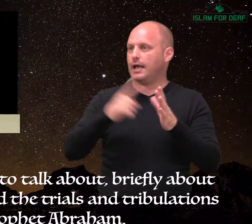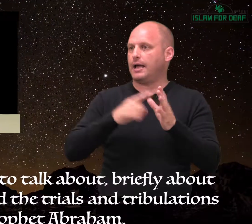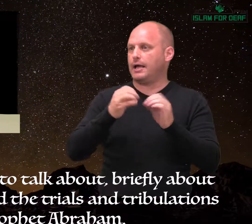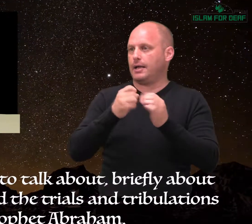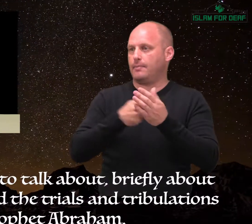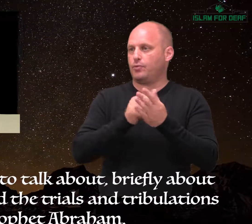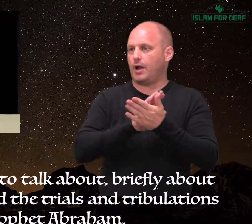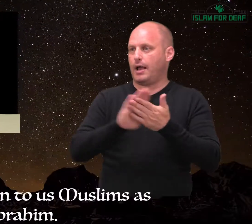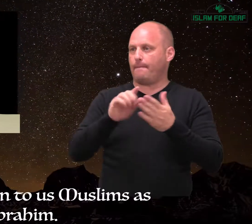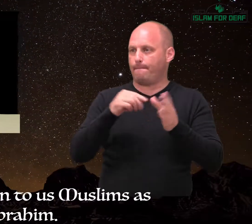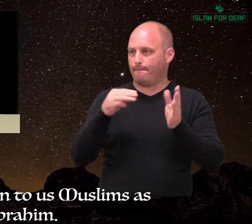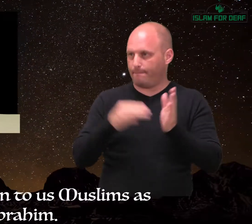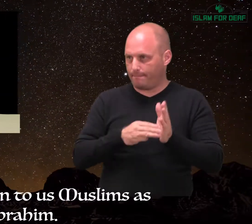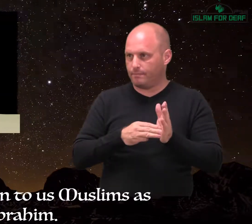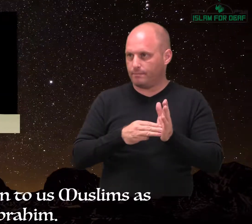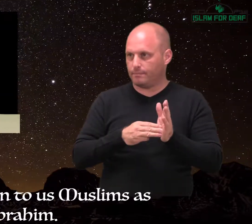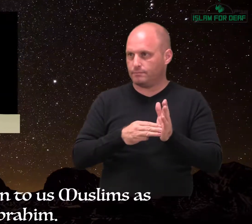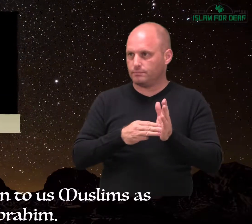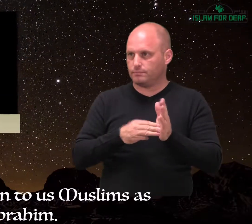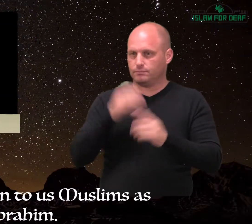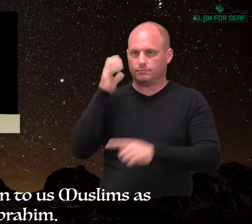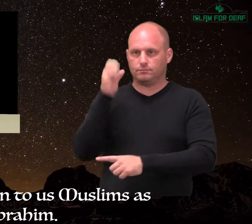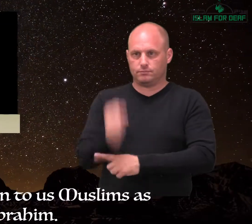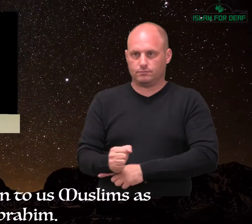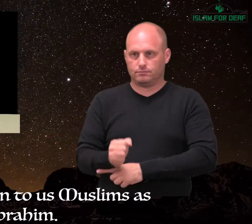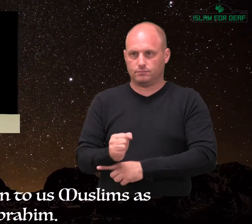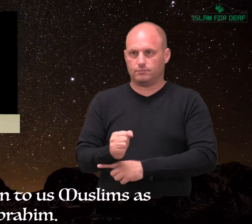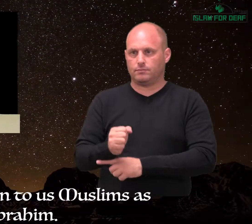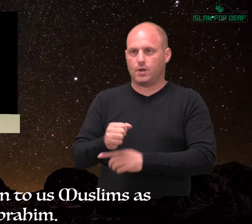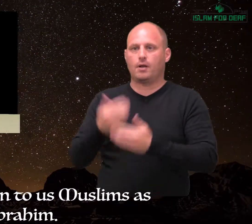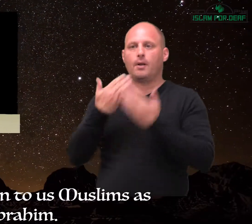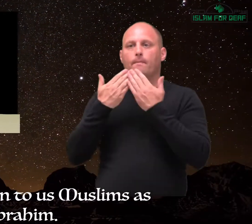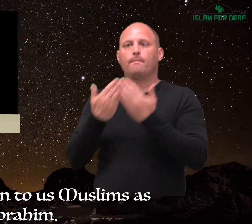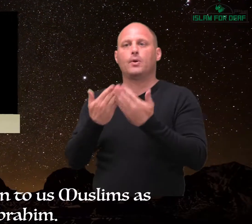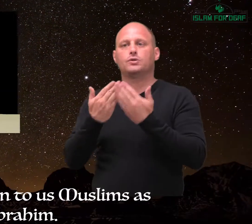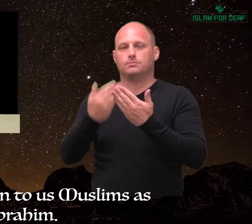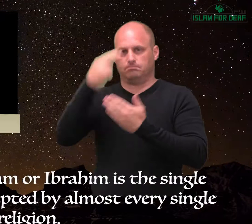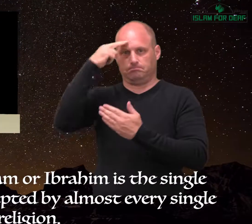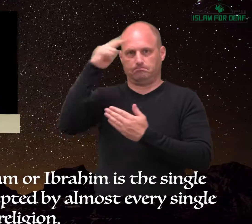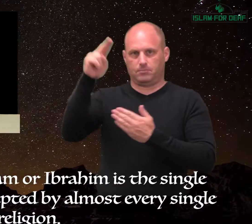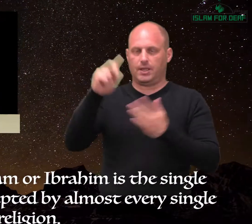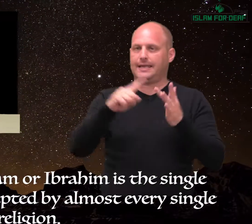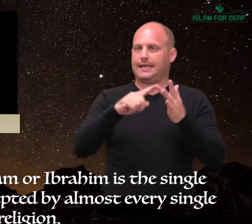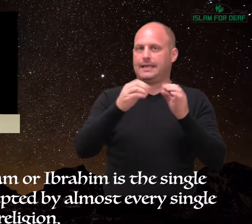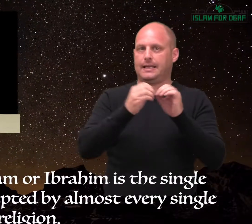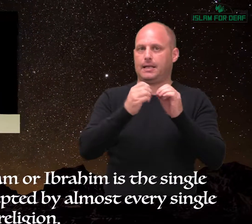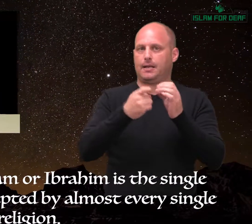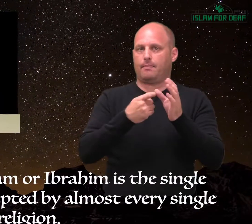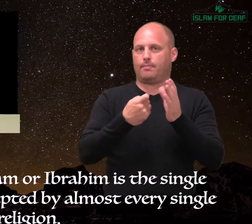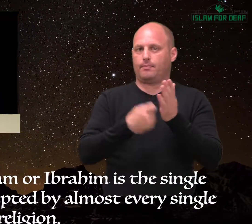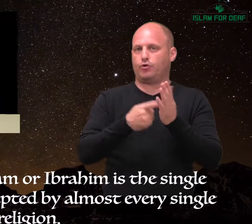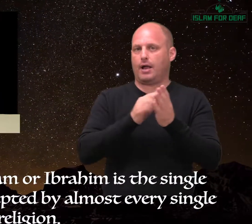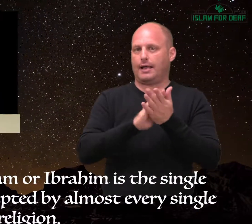Abraham, that is known amongst Muslims as Ibrahim. The Prophet